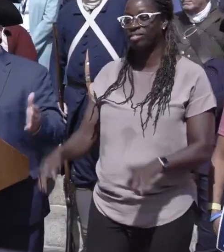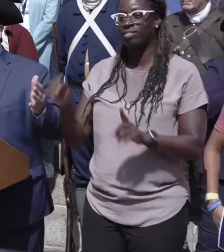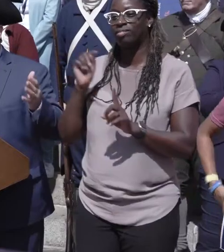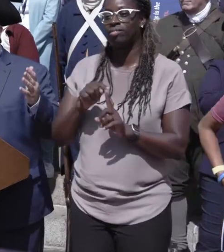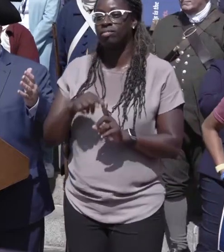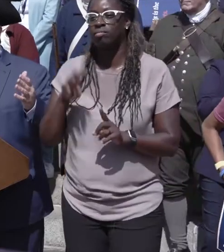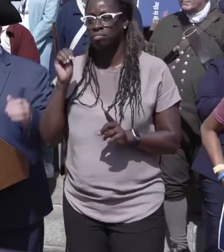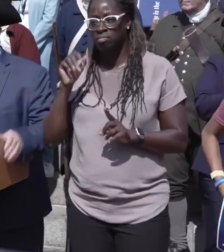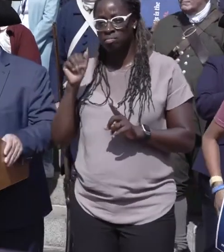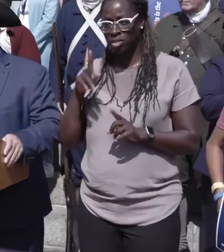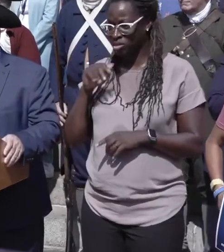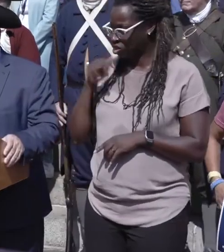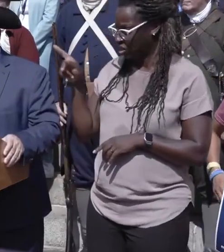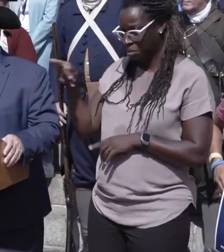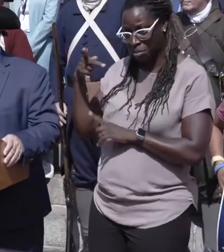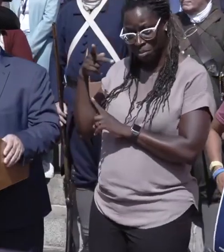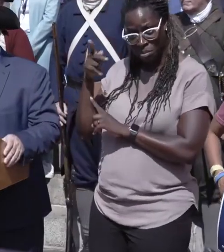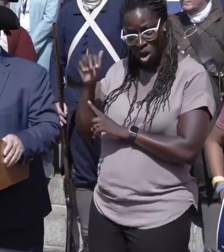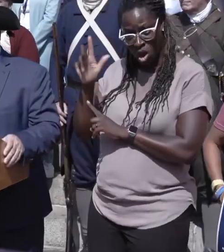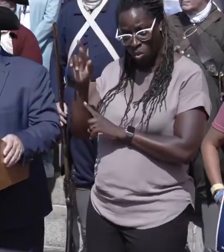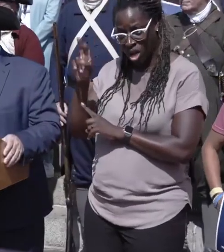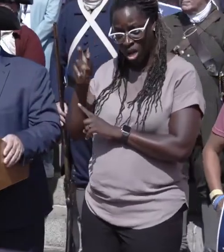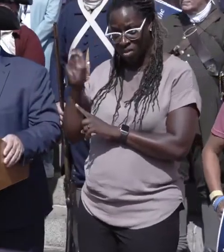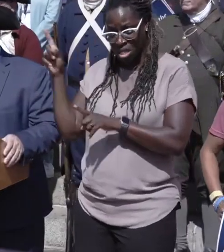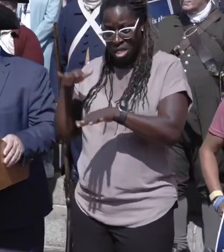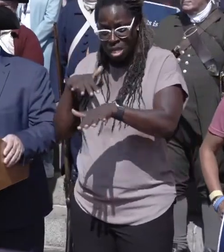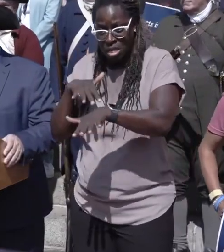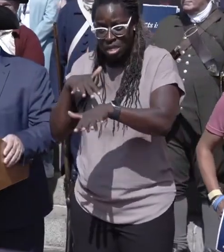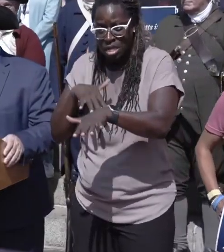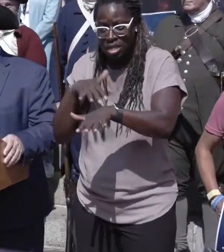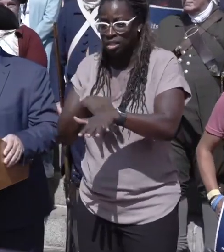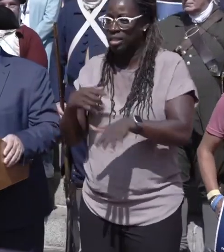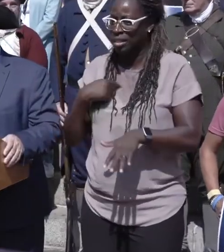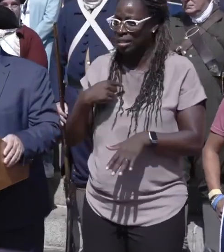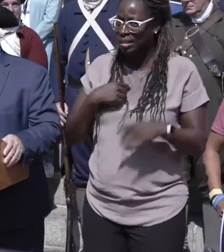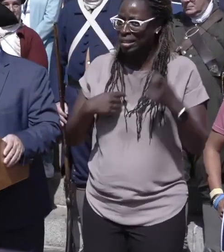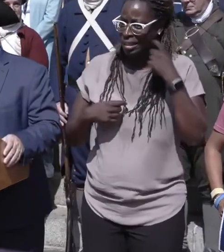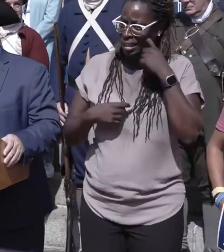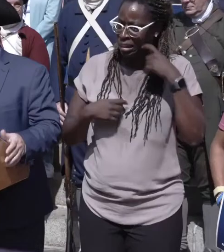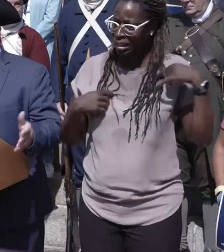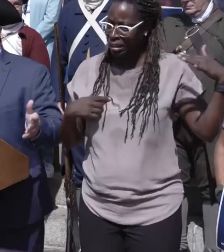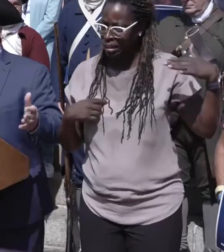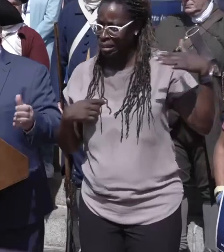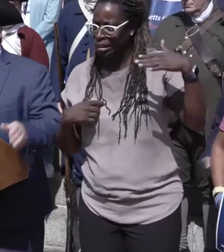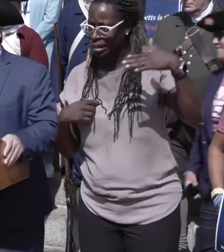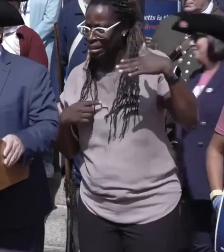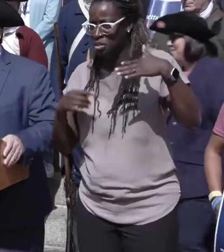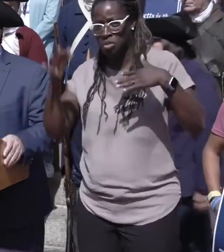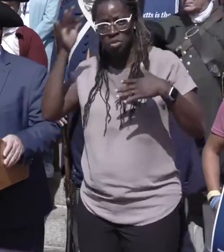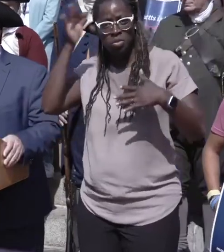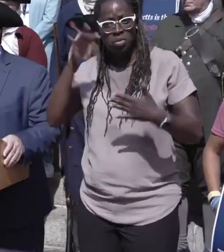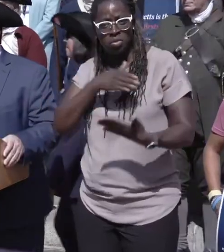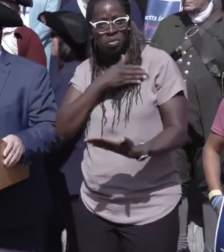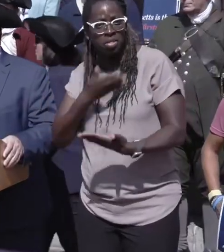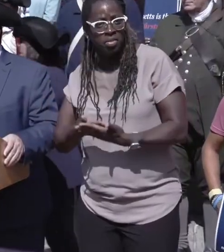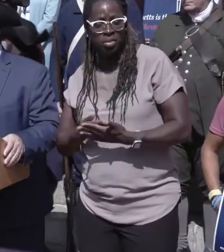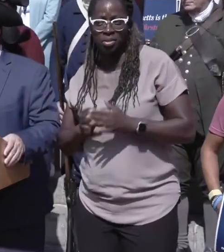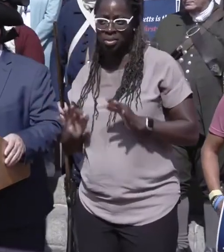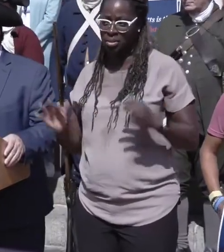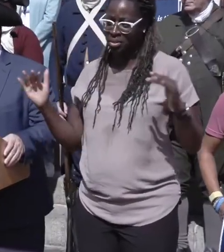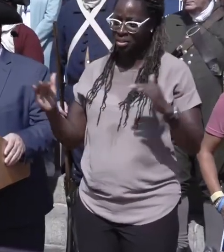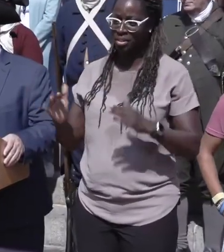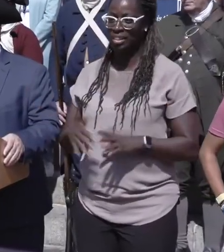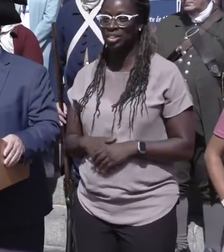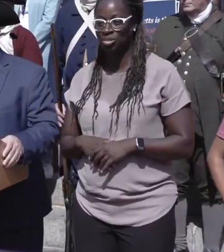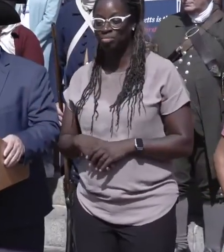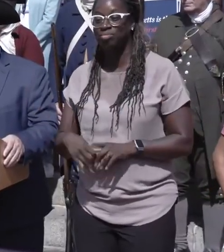faced traffic like I just did coming by 495, but I imagine he also had his struggles. So it's a great honor to be here. I'm Paul Mark, State Senator for the